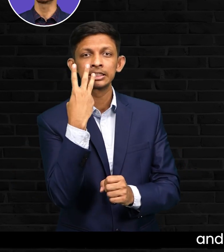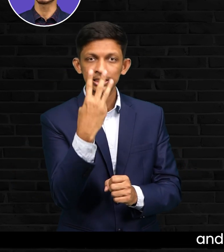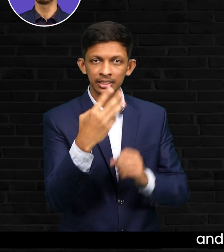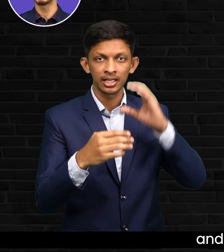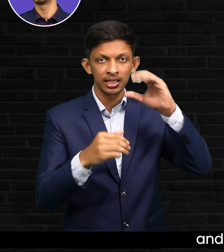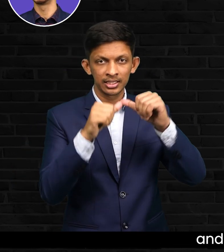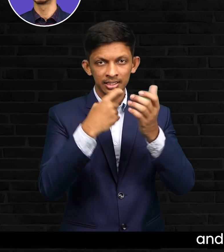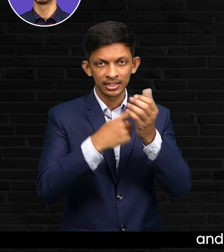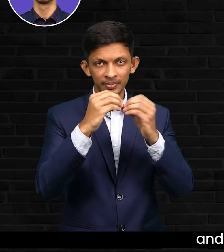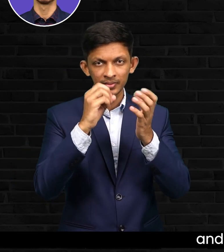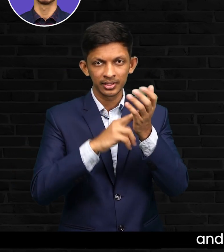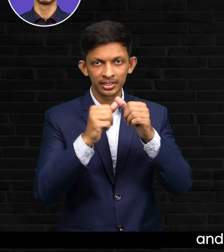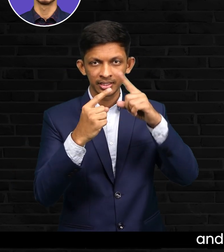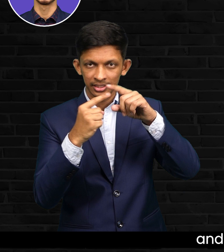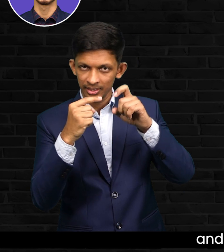and other compounds.